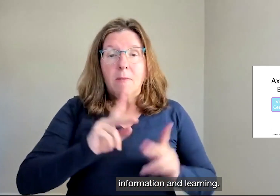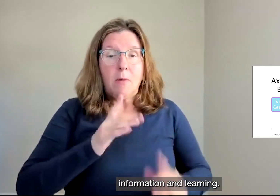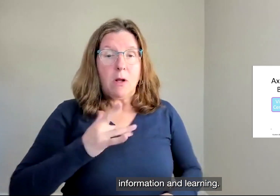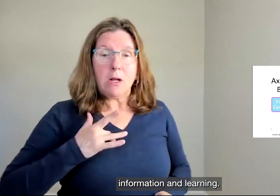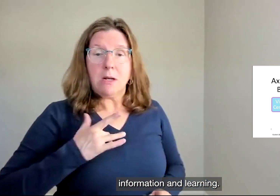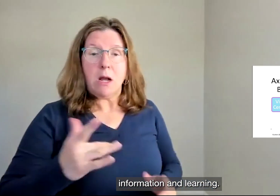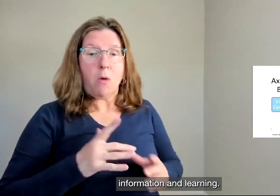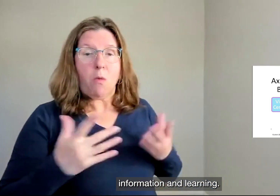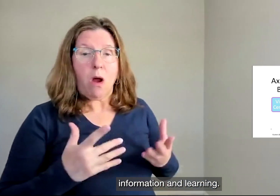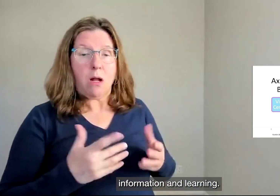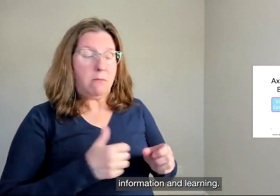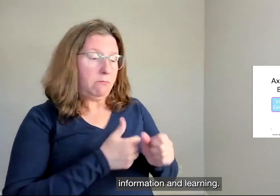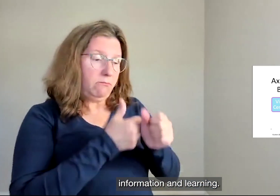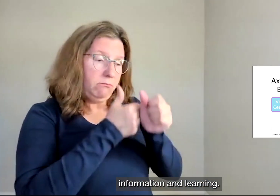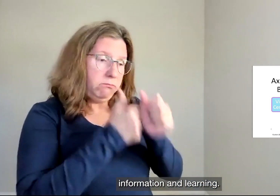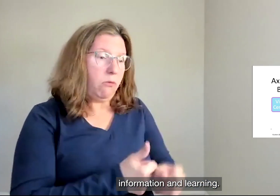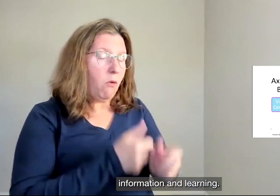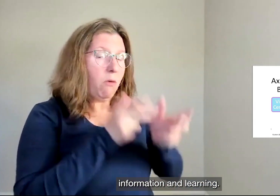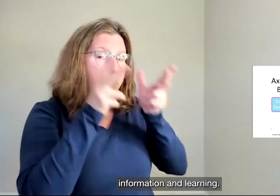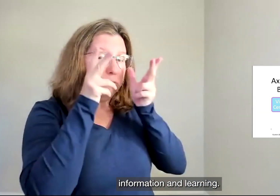processing information and learning.